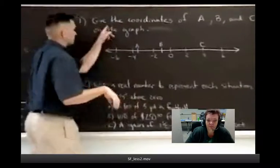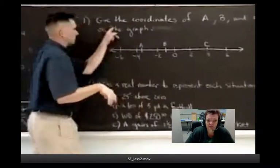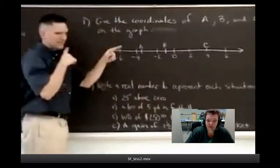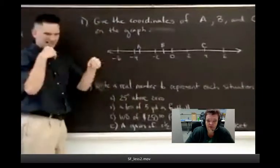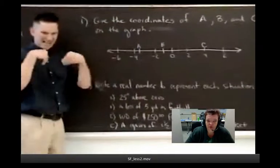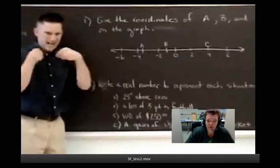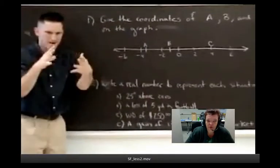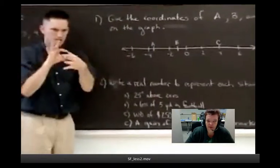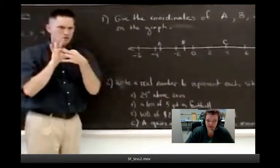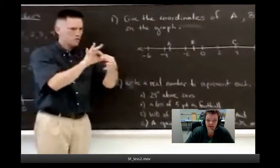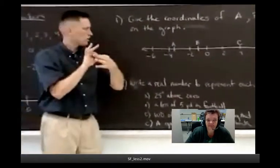He's using coordinates.